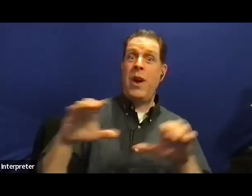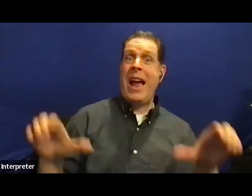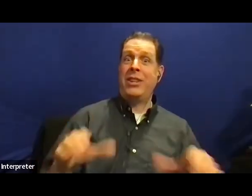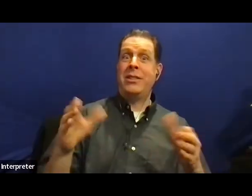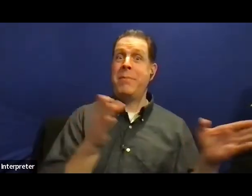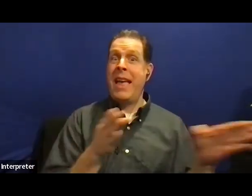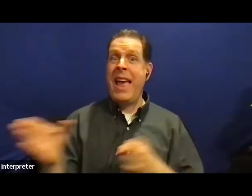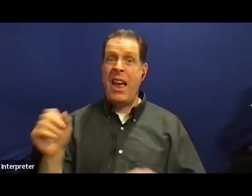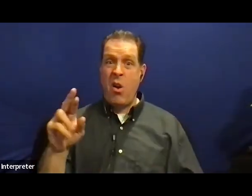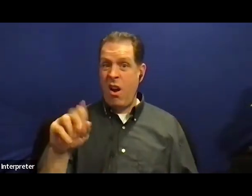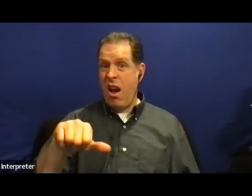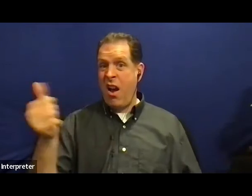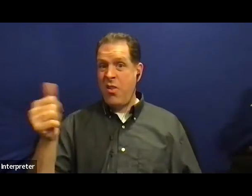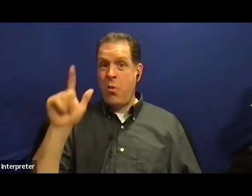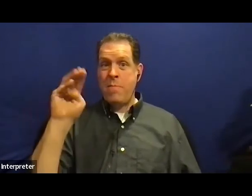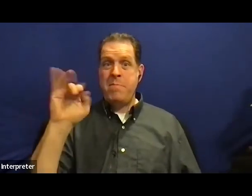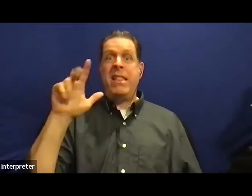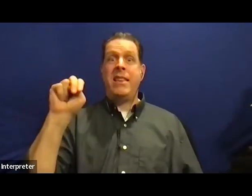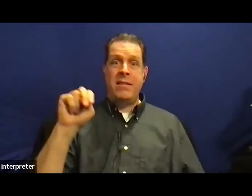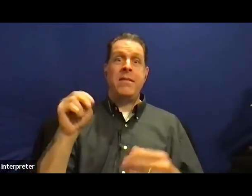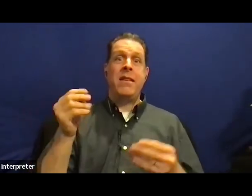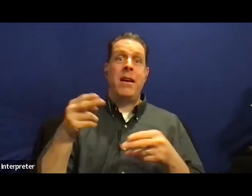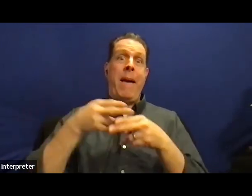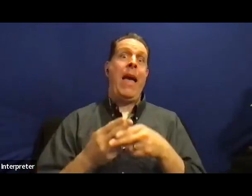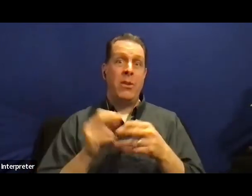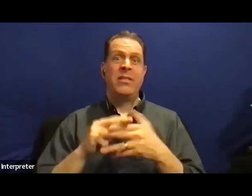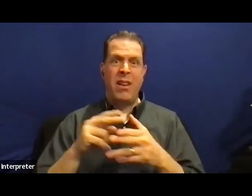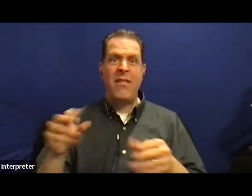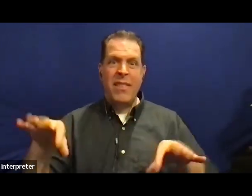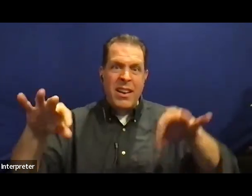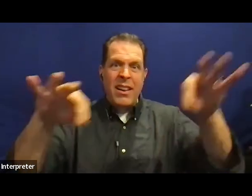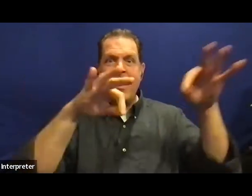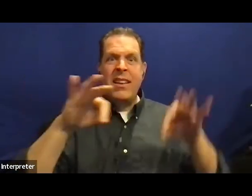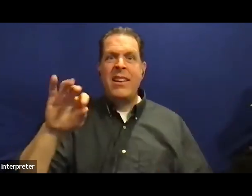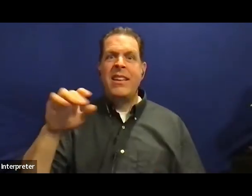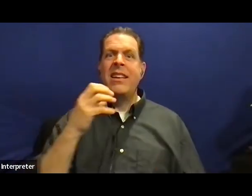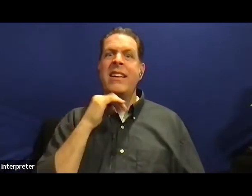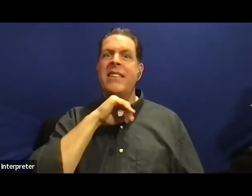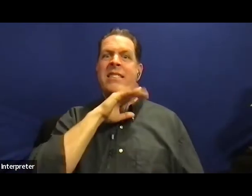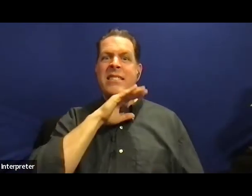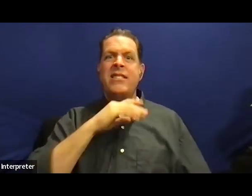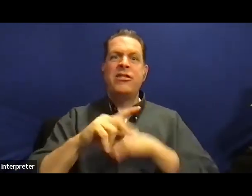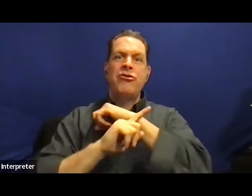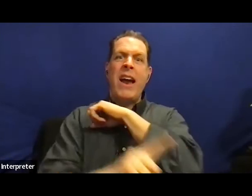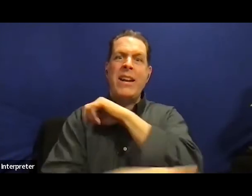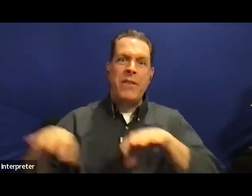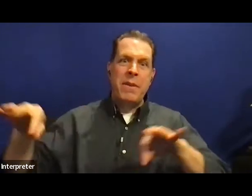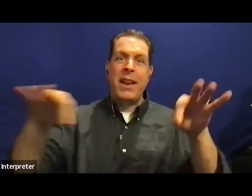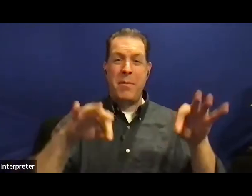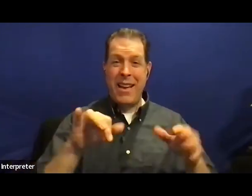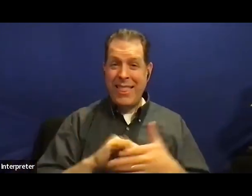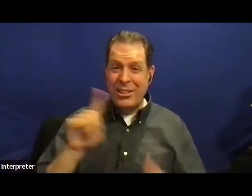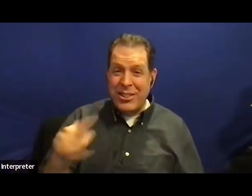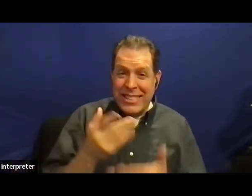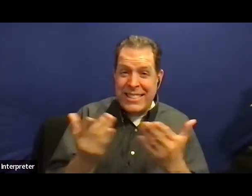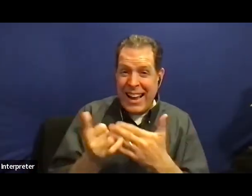1 million pounds of litter and trash that we have picked up. Now, that's just the list I could